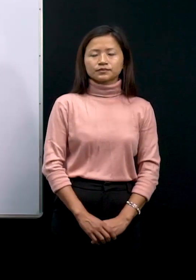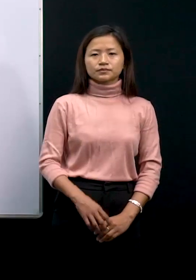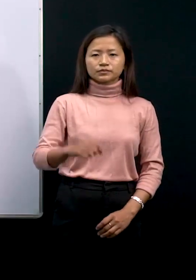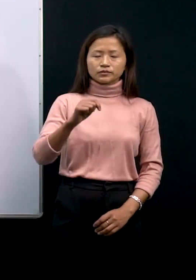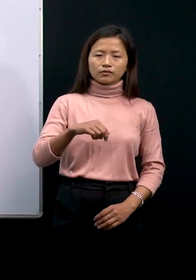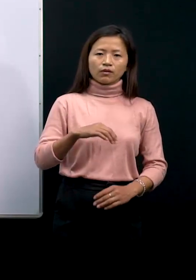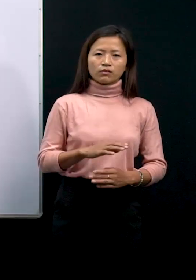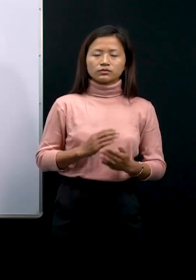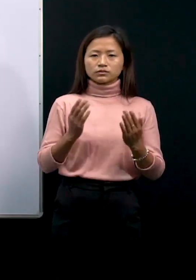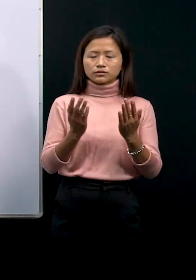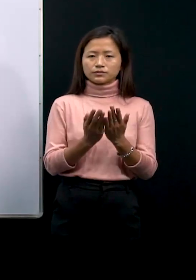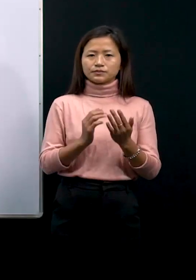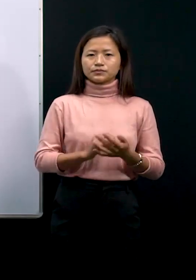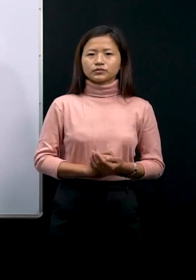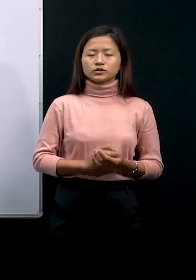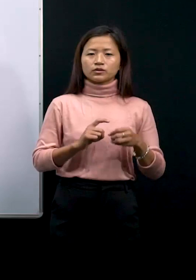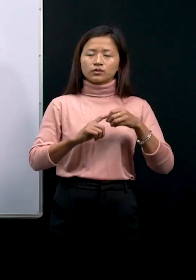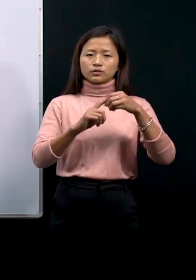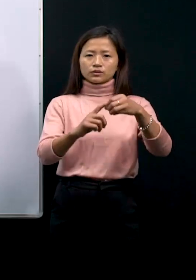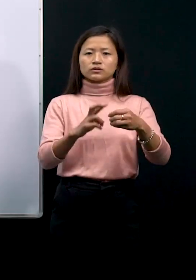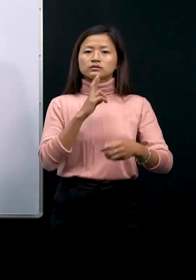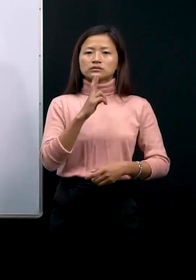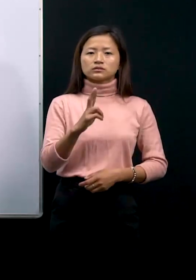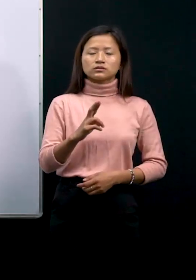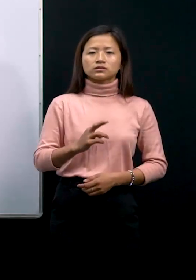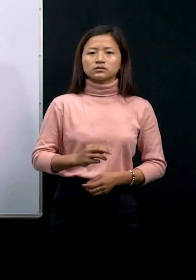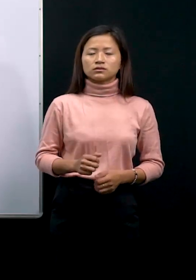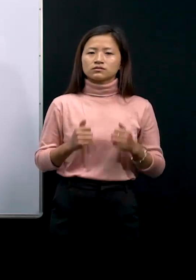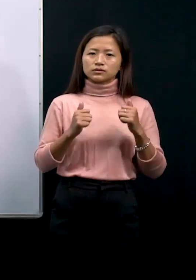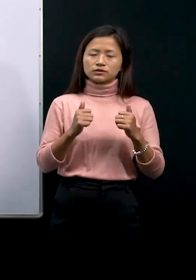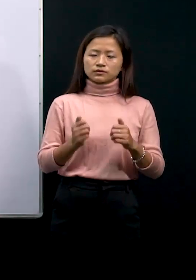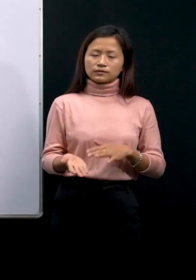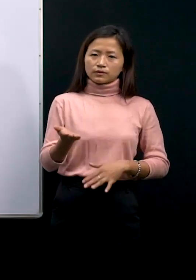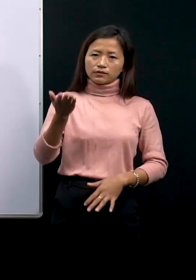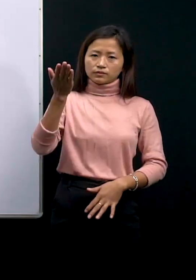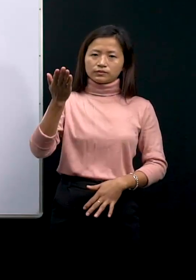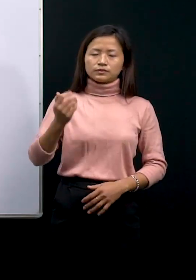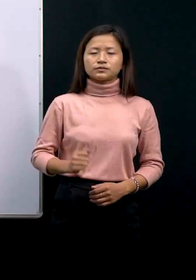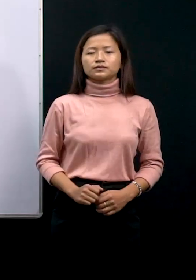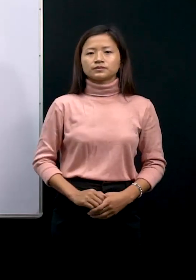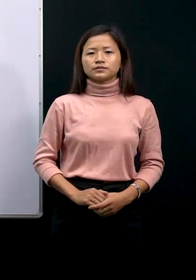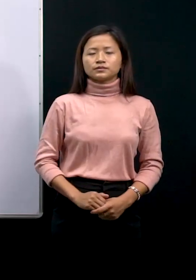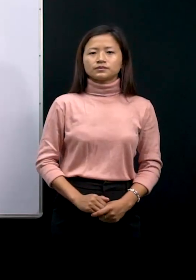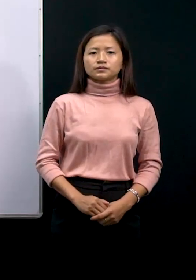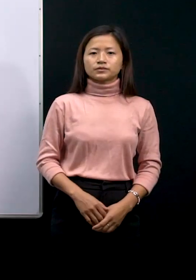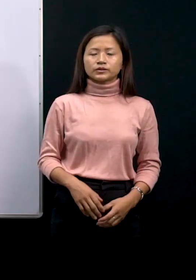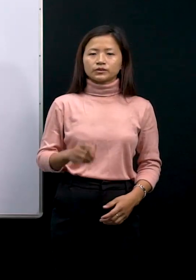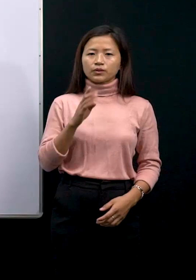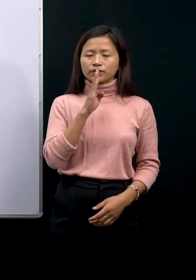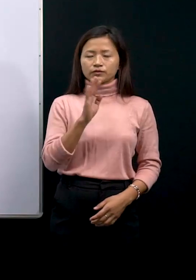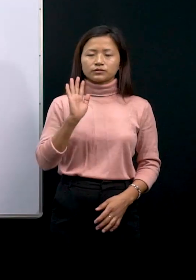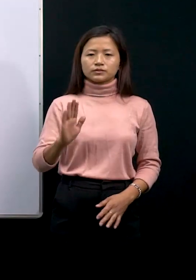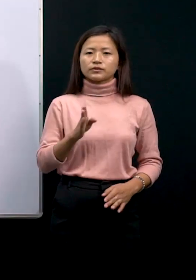Here onwards, questions are, the difficulty levels are built up. So you have to be very careful,